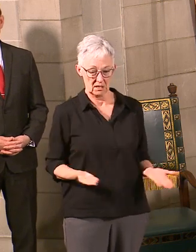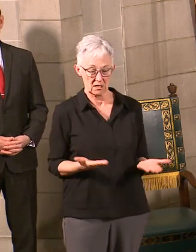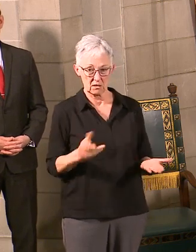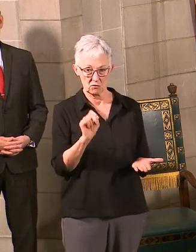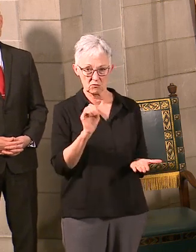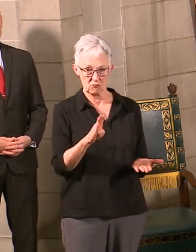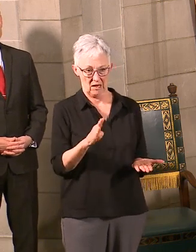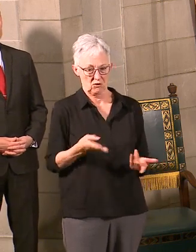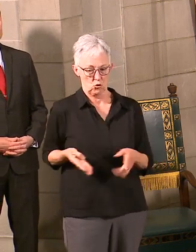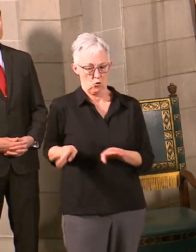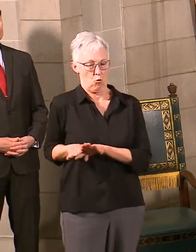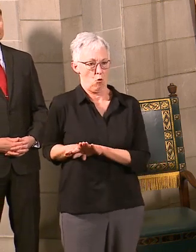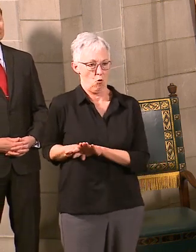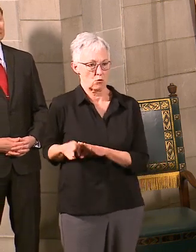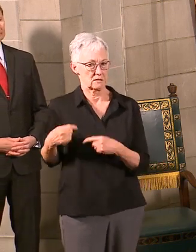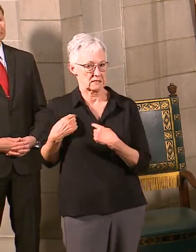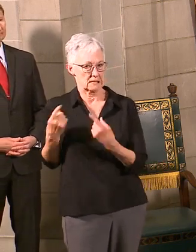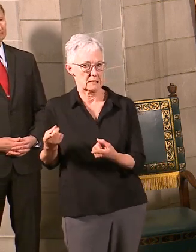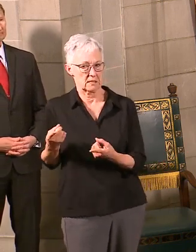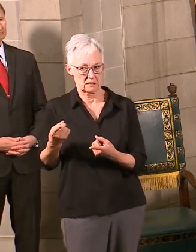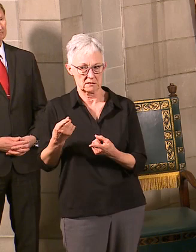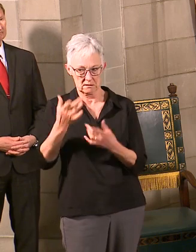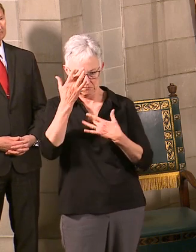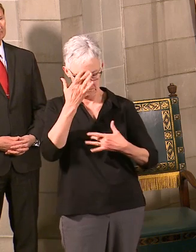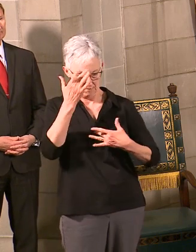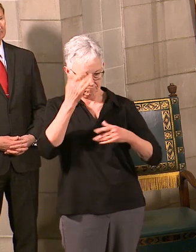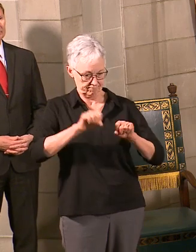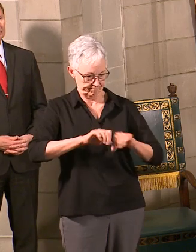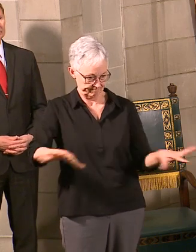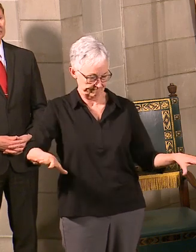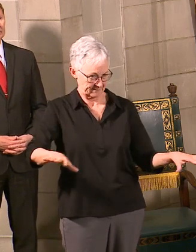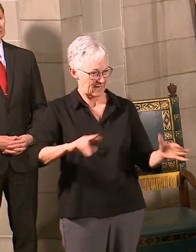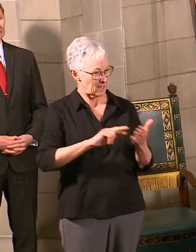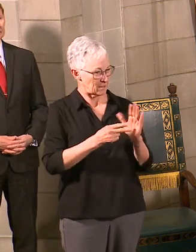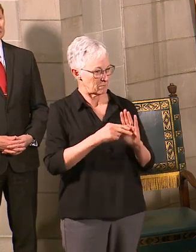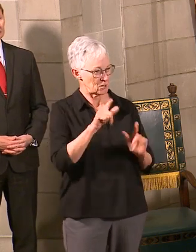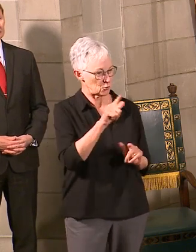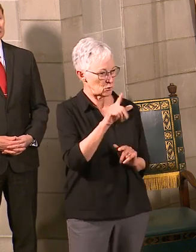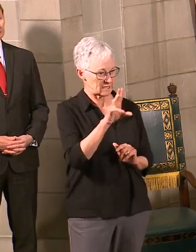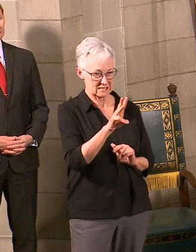emergency declaration. This means that 26% or